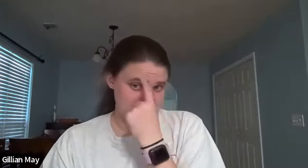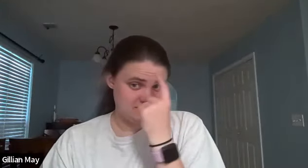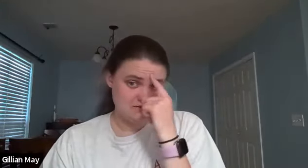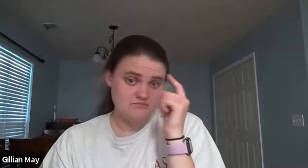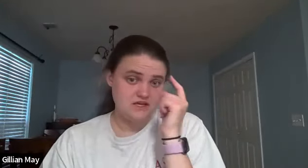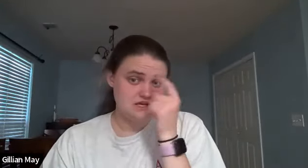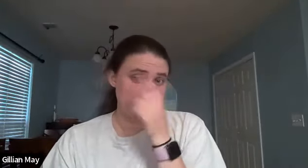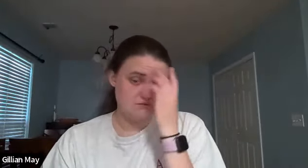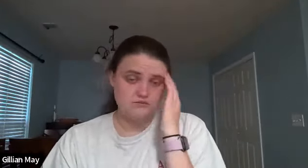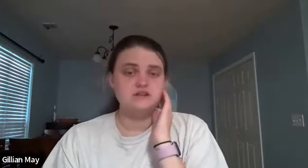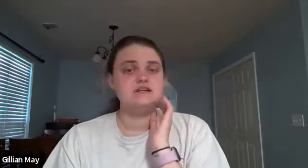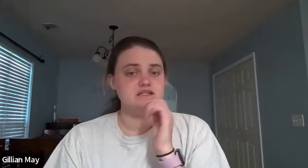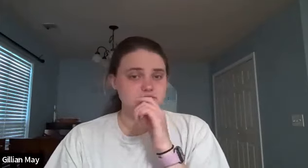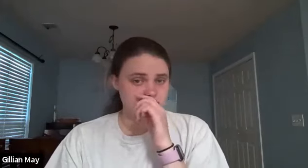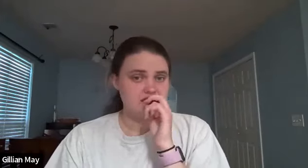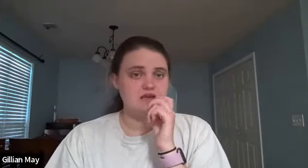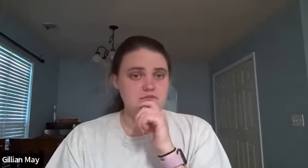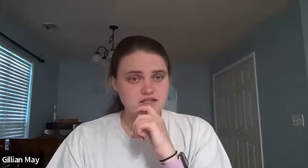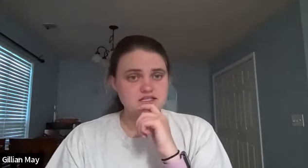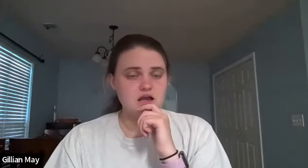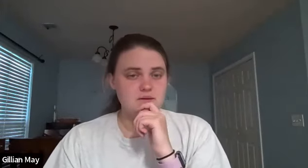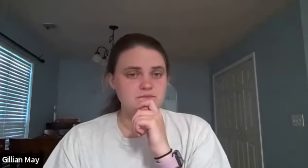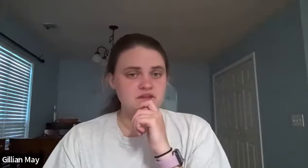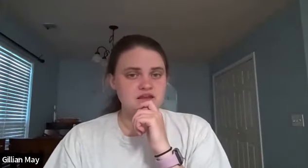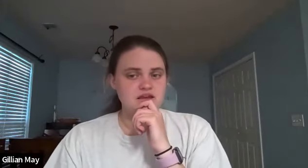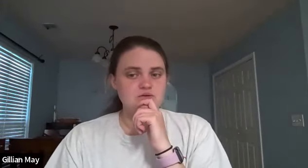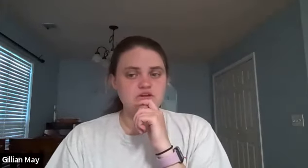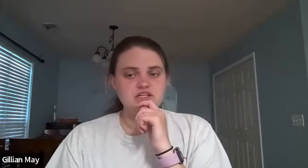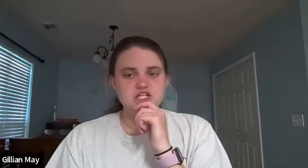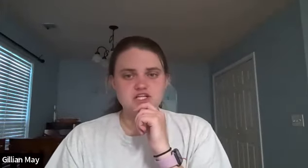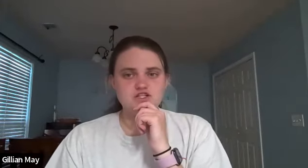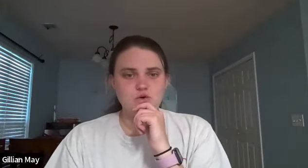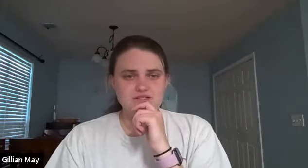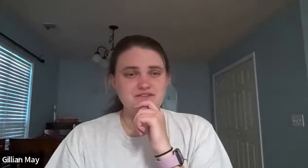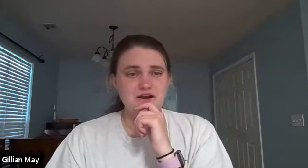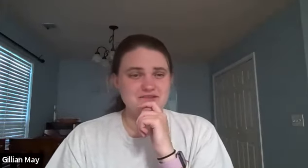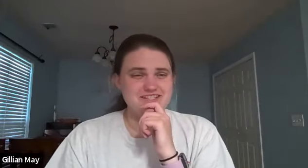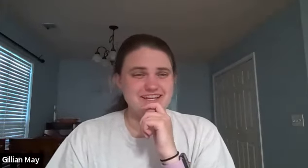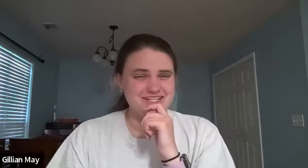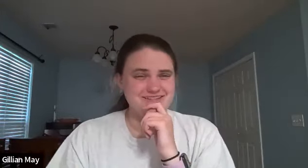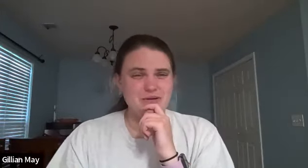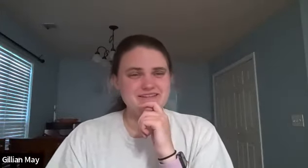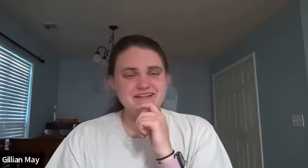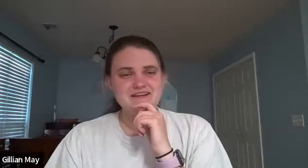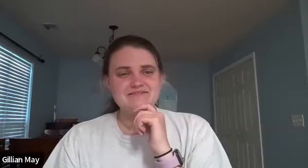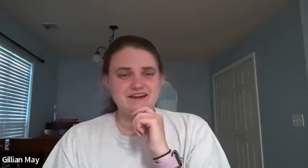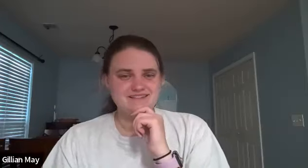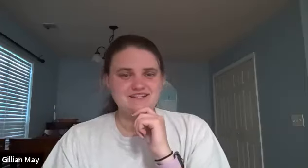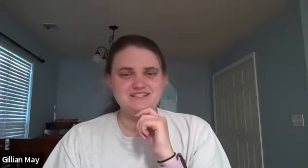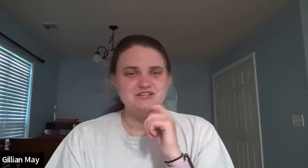It really is a big impact. It can really change the course of the conversation quite fast because then you're